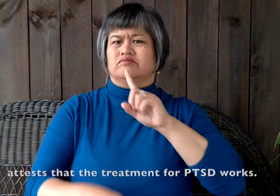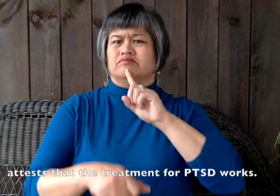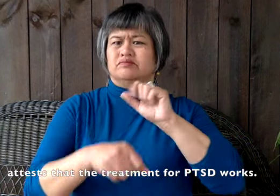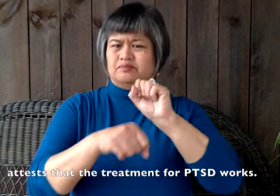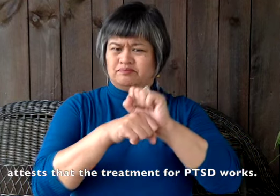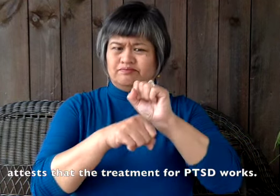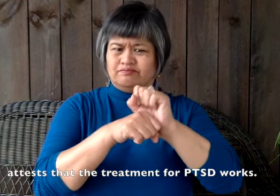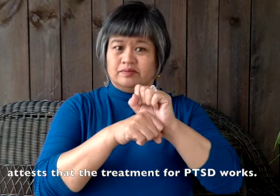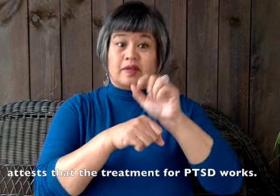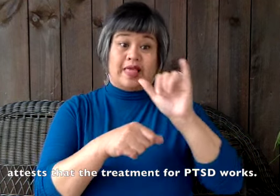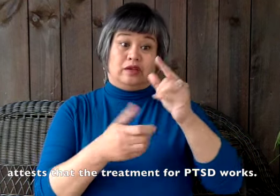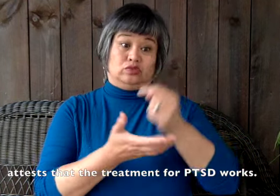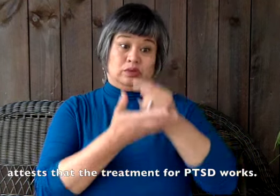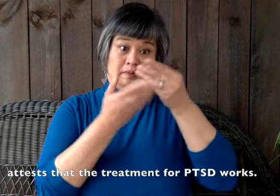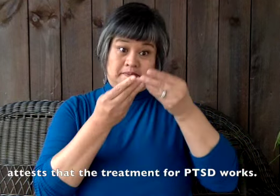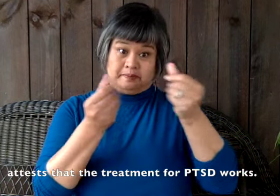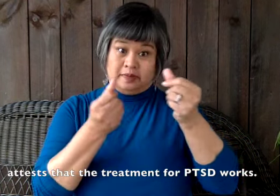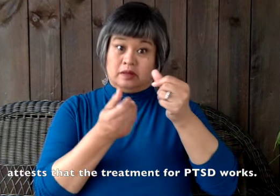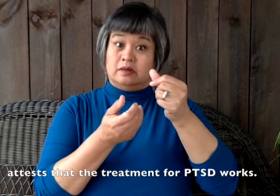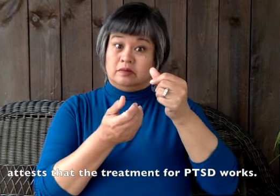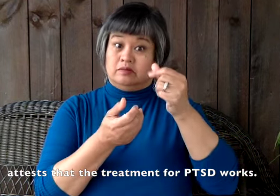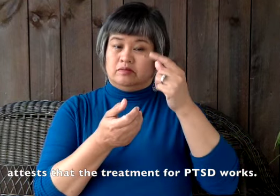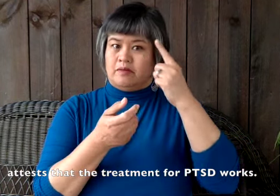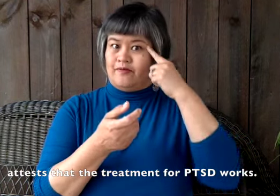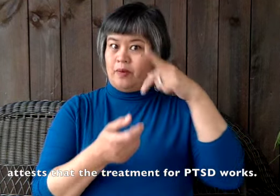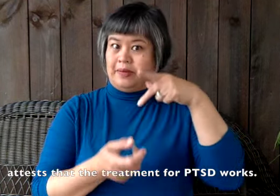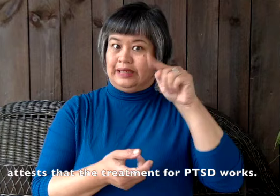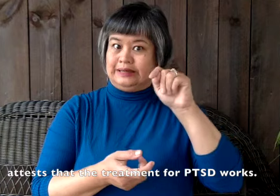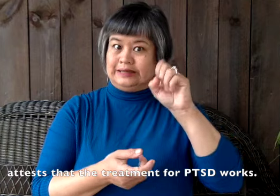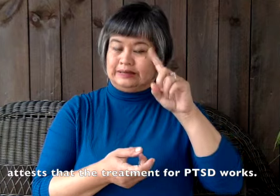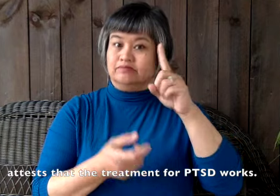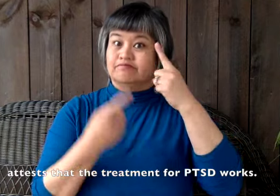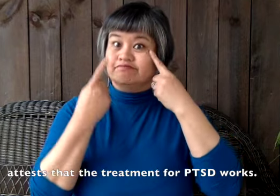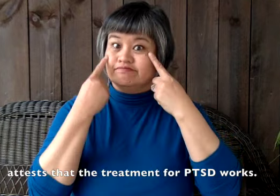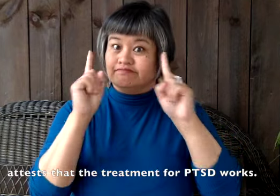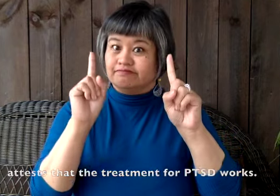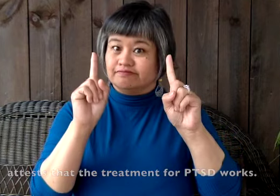www.ptsd.va.gov, attests that the treatment for PTSD works.